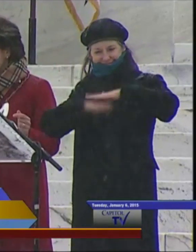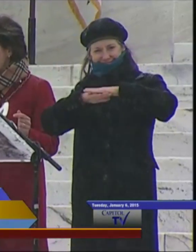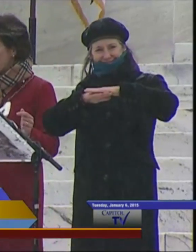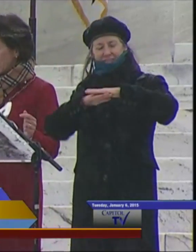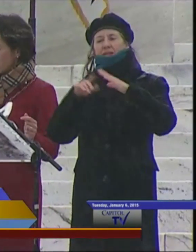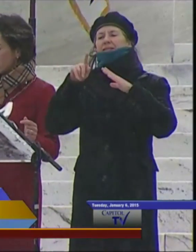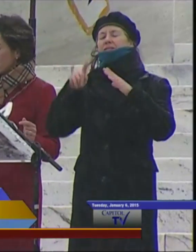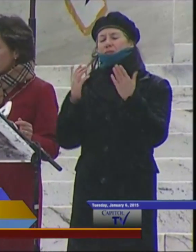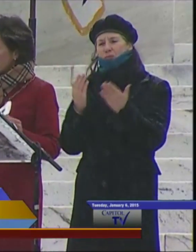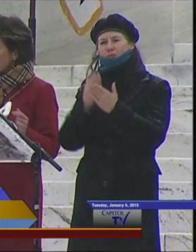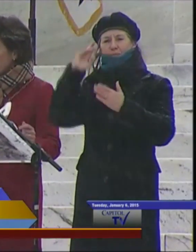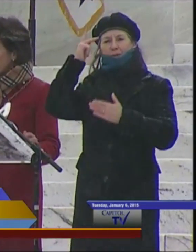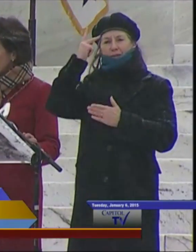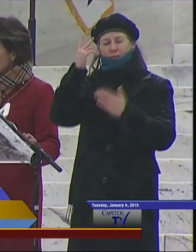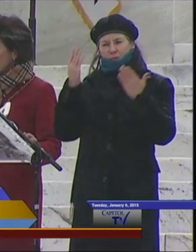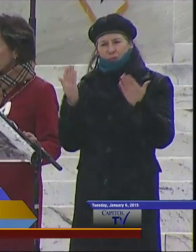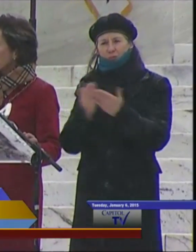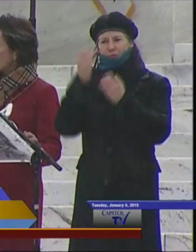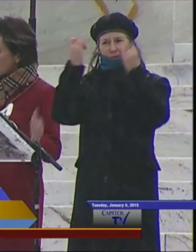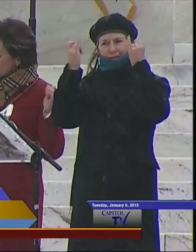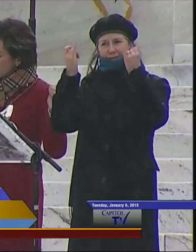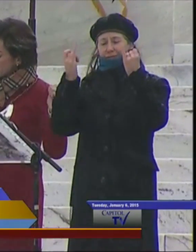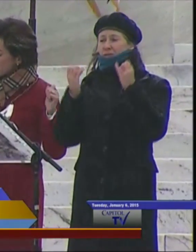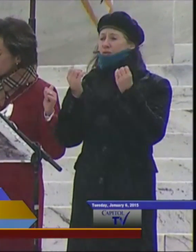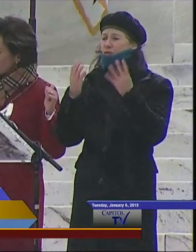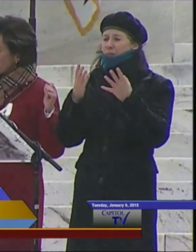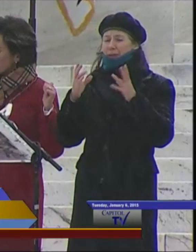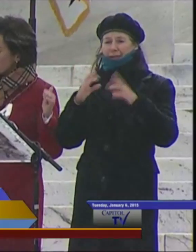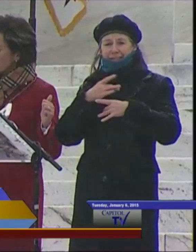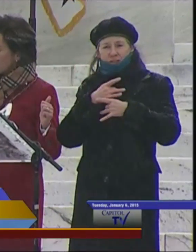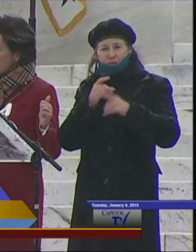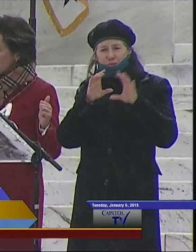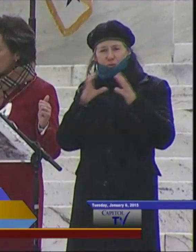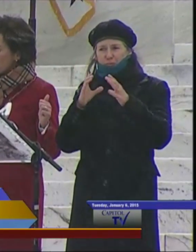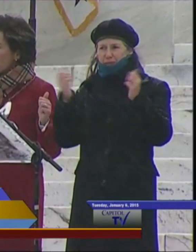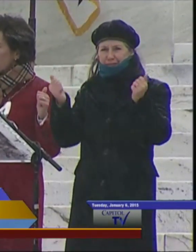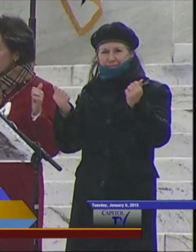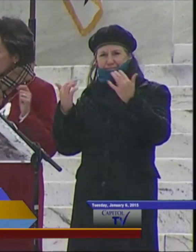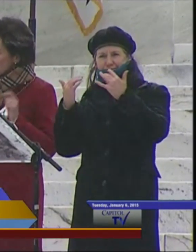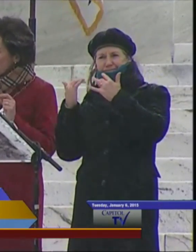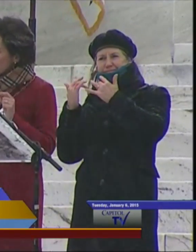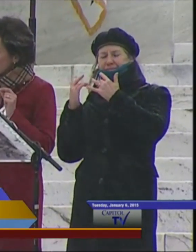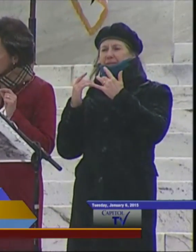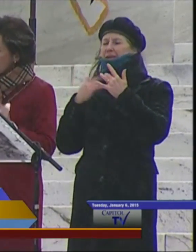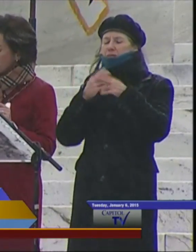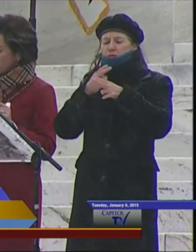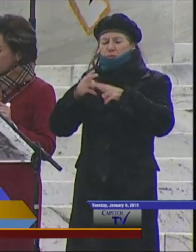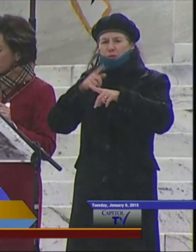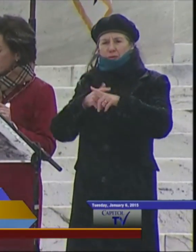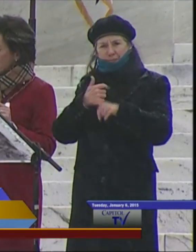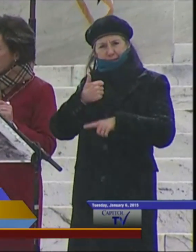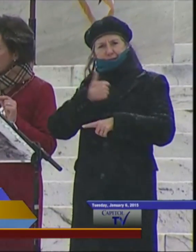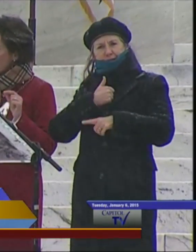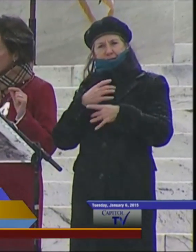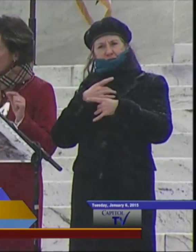new ideas. Too many interest groups have crowded into this building for too long, putting their short-term